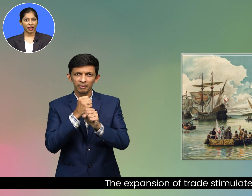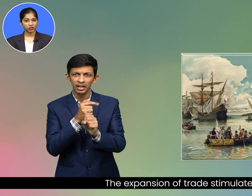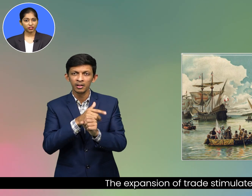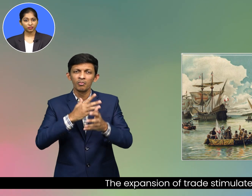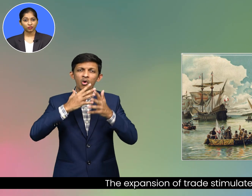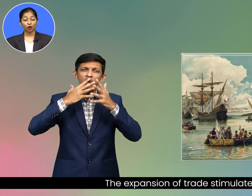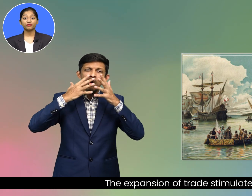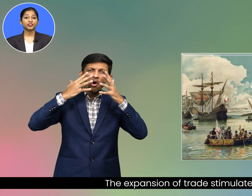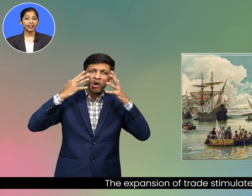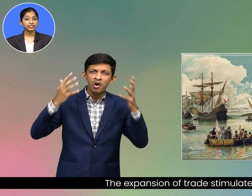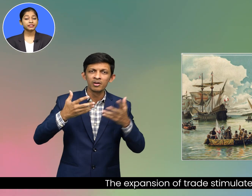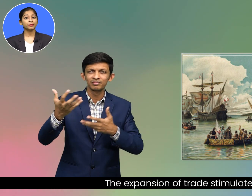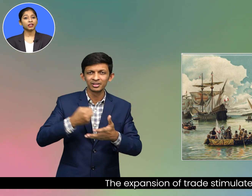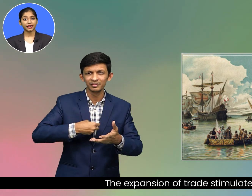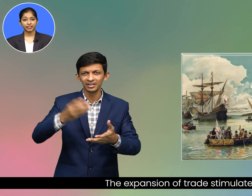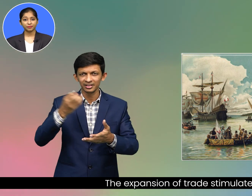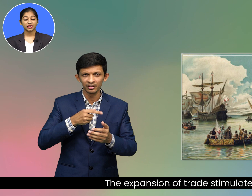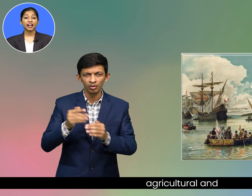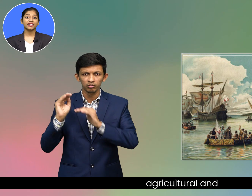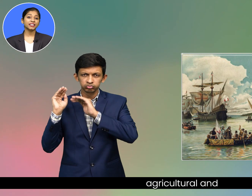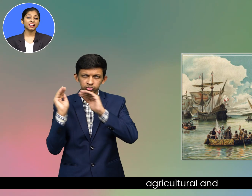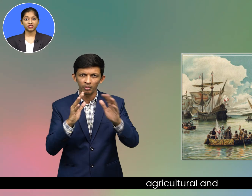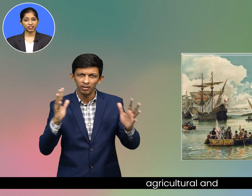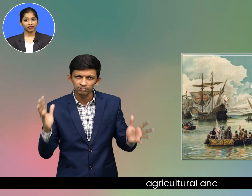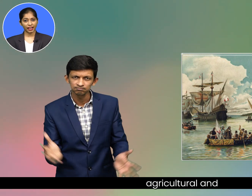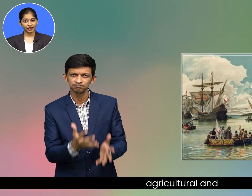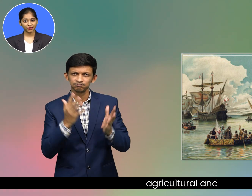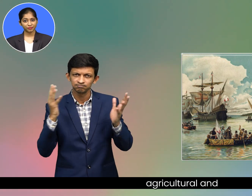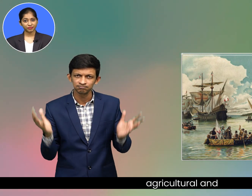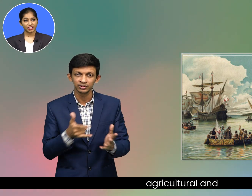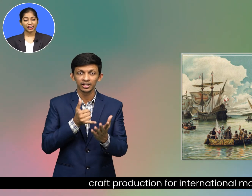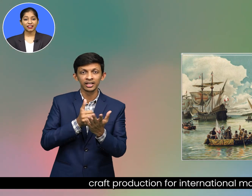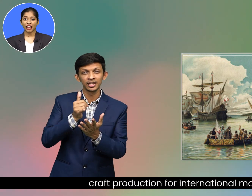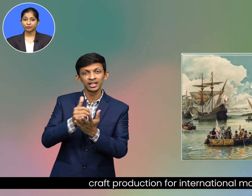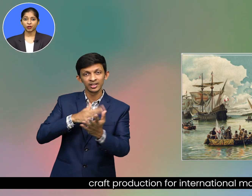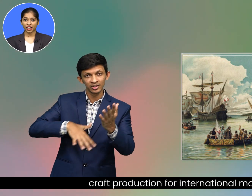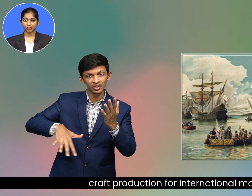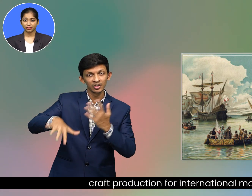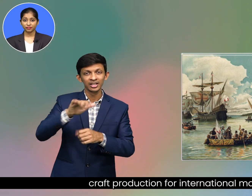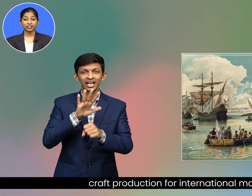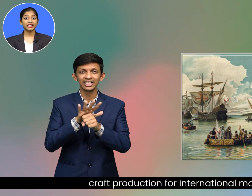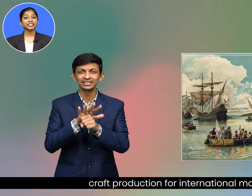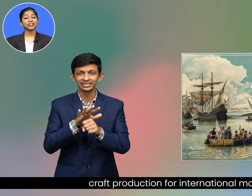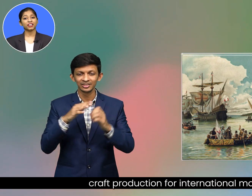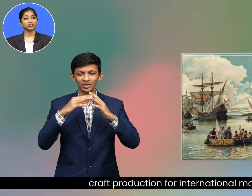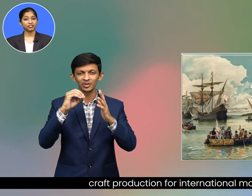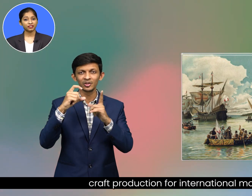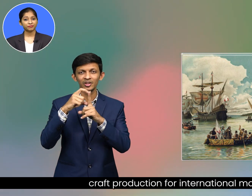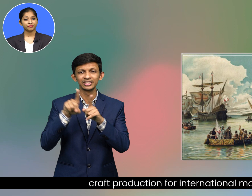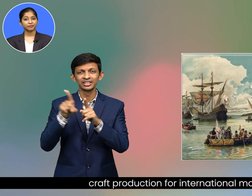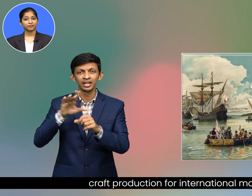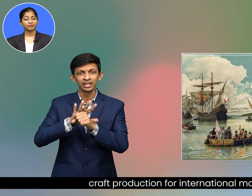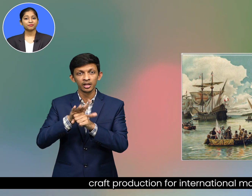The expansion of trade stimulated agricultural and craft production for